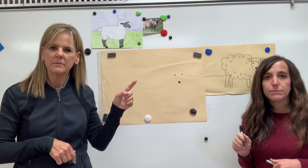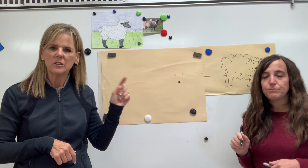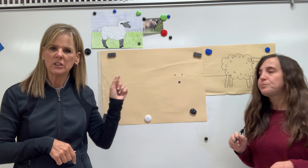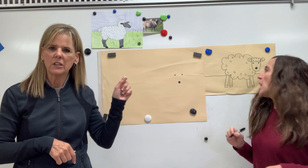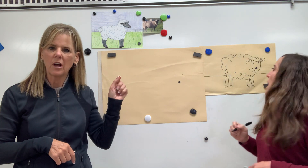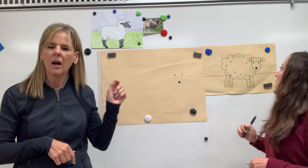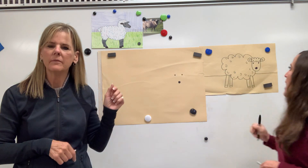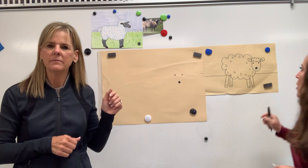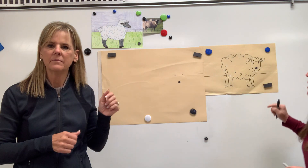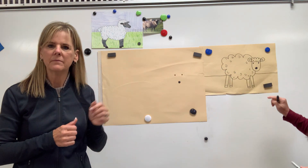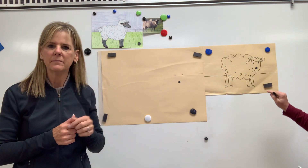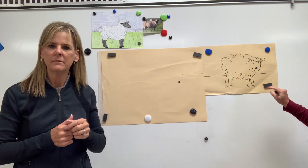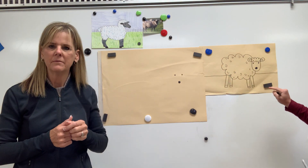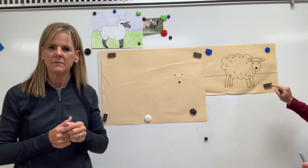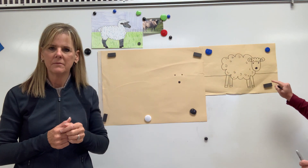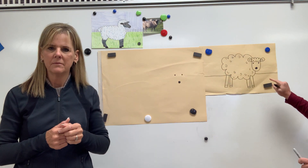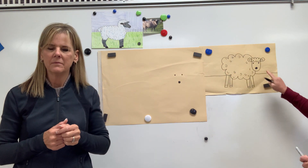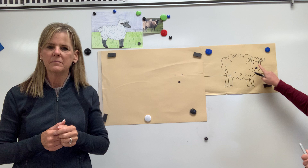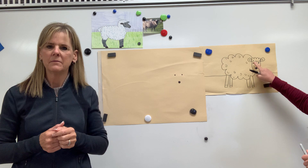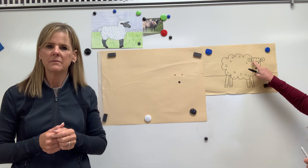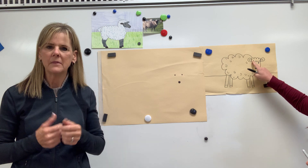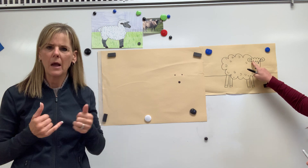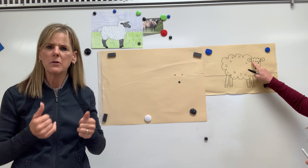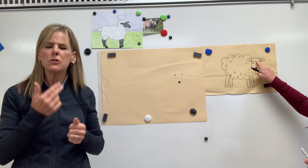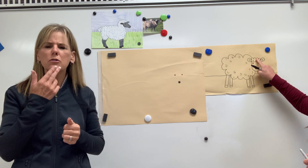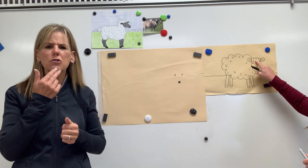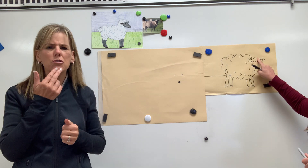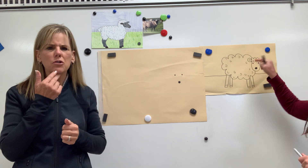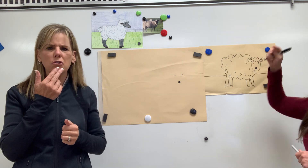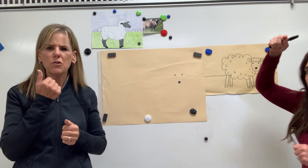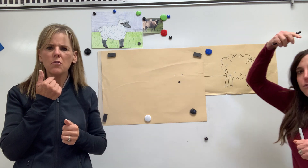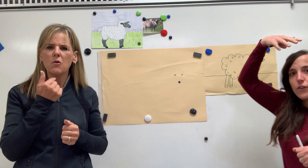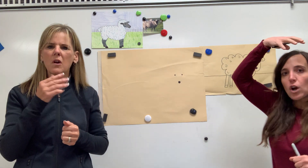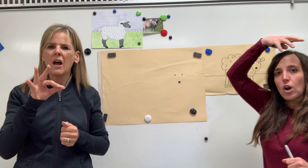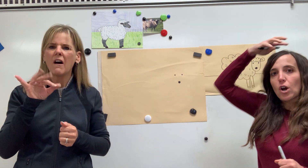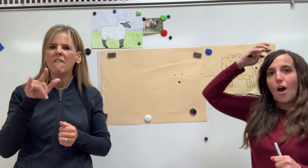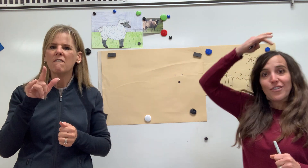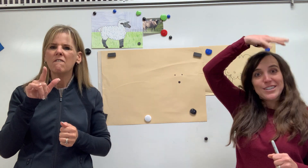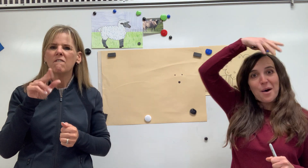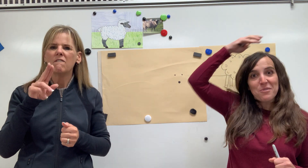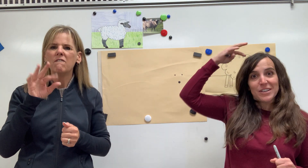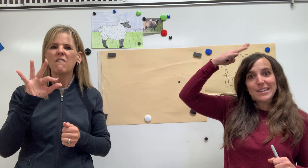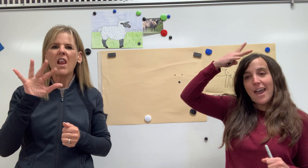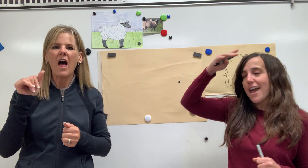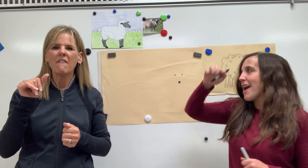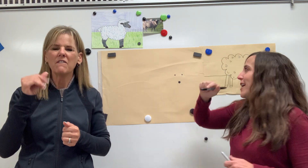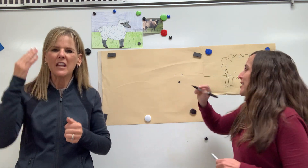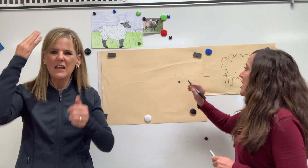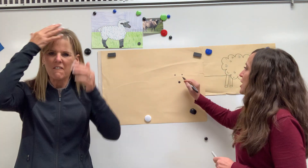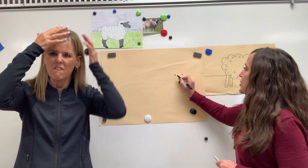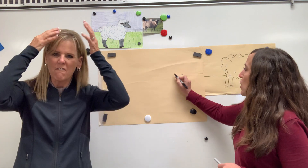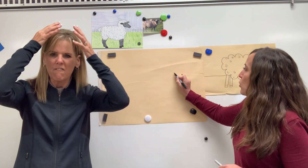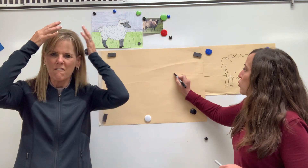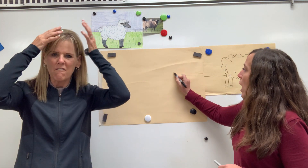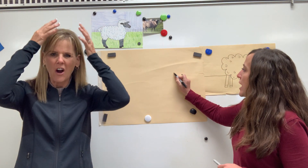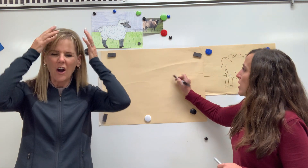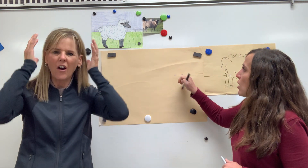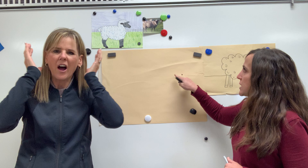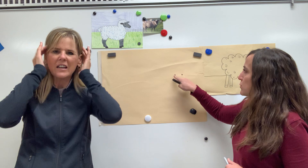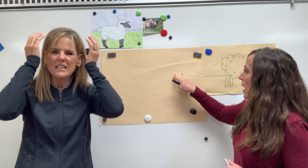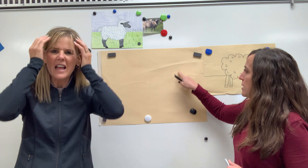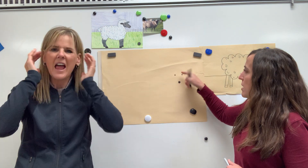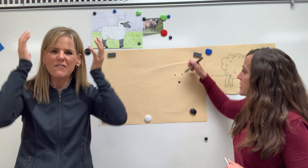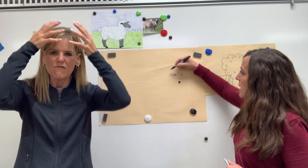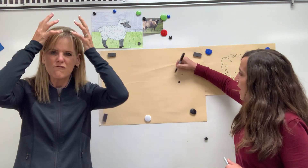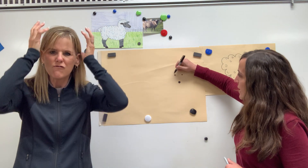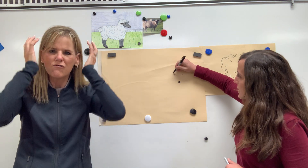dot. Now, he has got this cute, fluffy little fur on the top of his head. So right